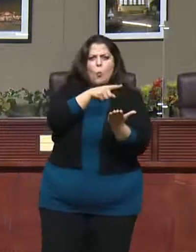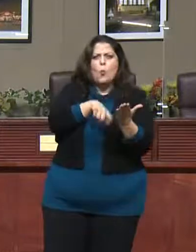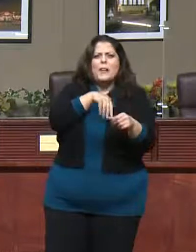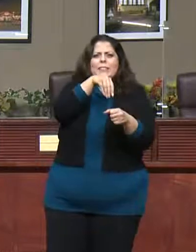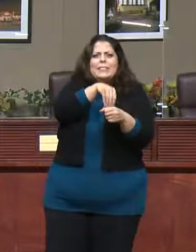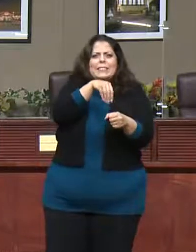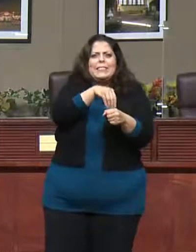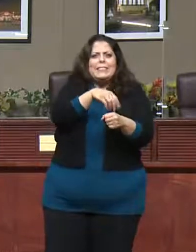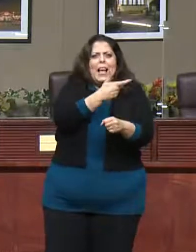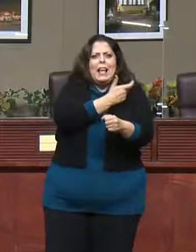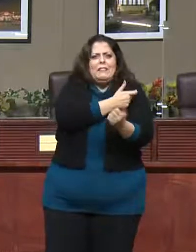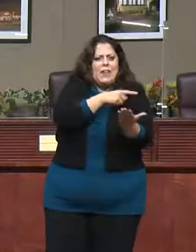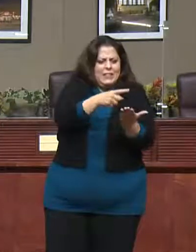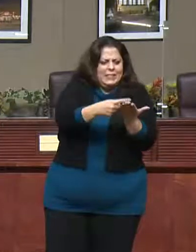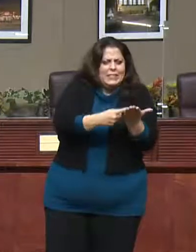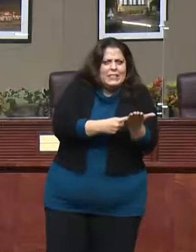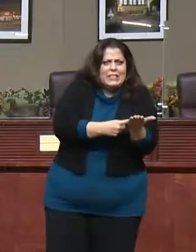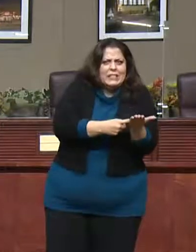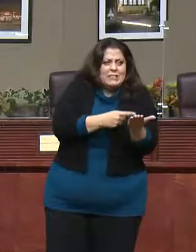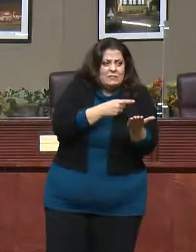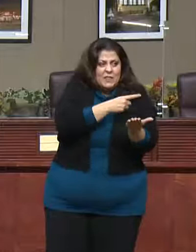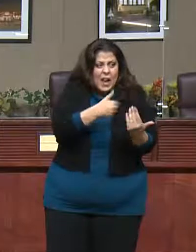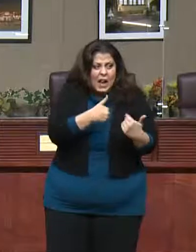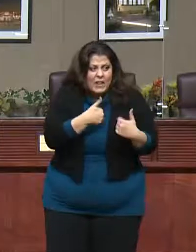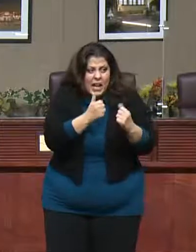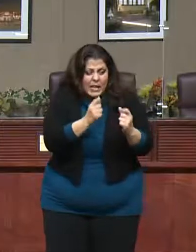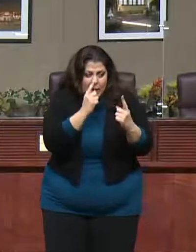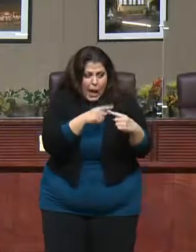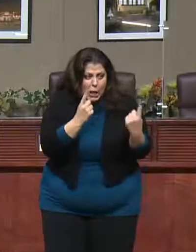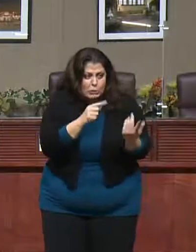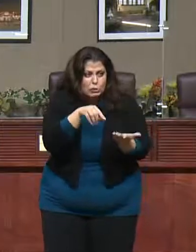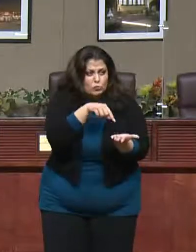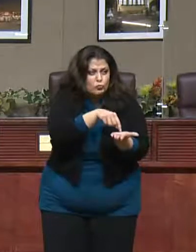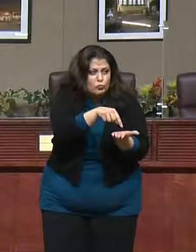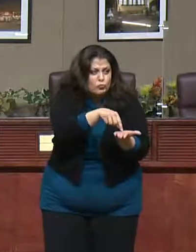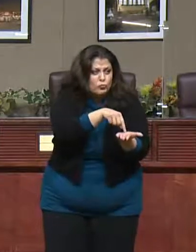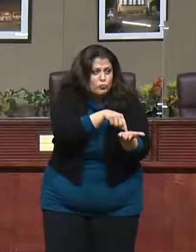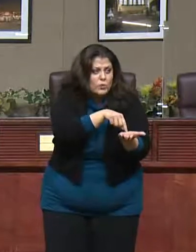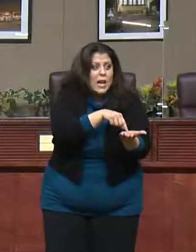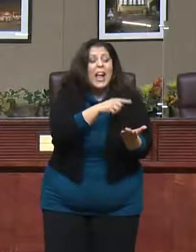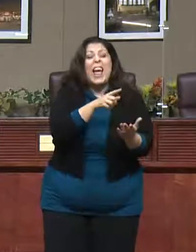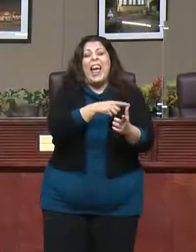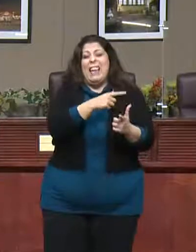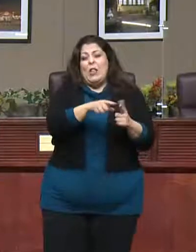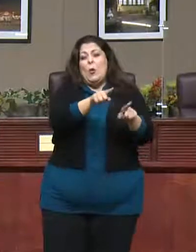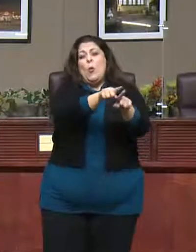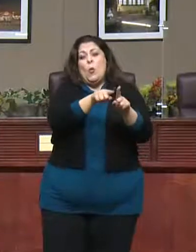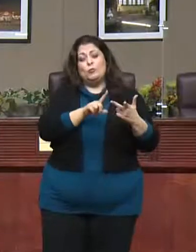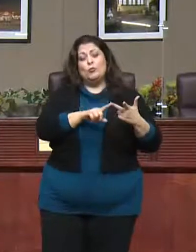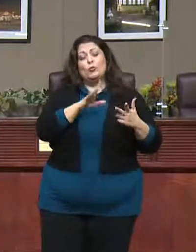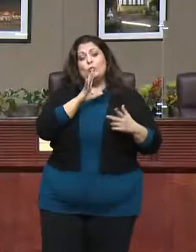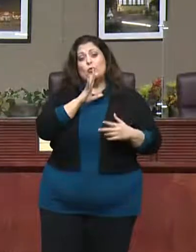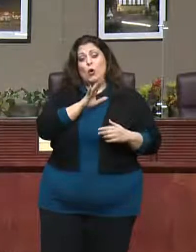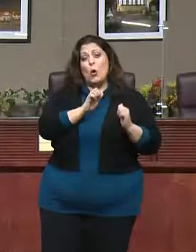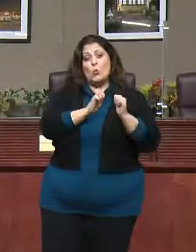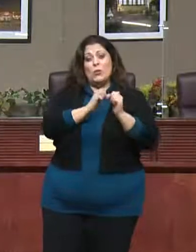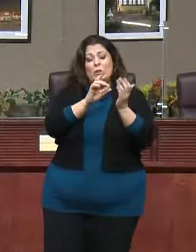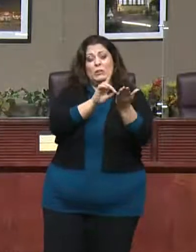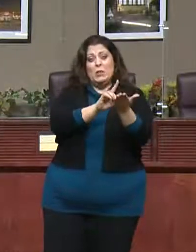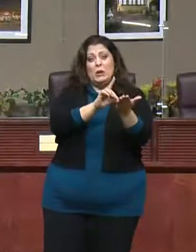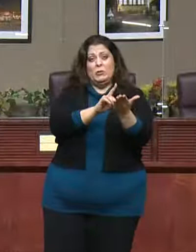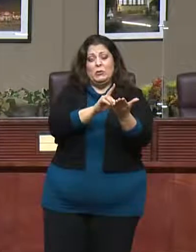the components. And it's always good to talk to your allergist or to your doctor, say, hey, can I get that vaccine? And get that, that